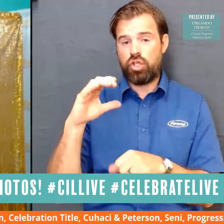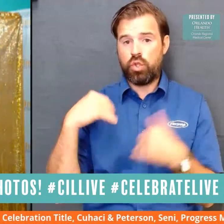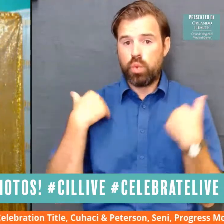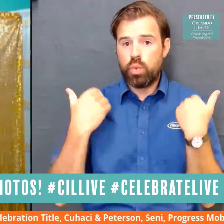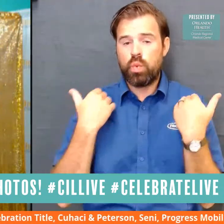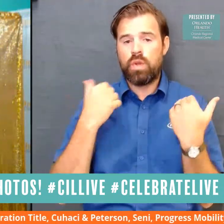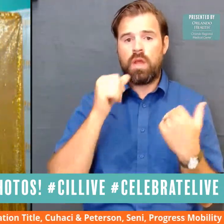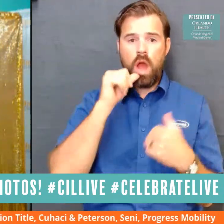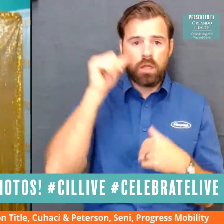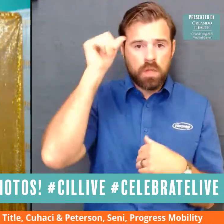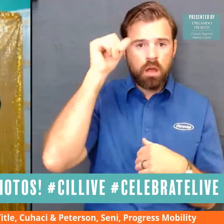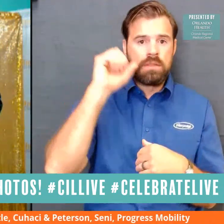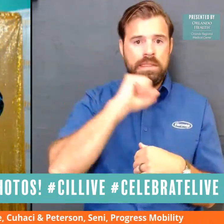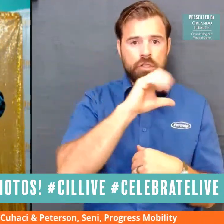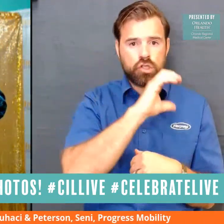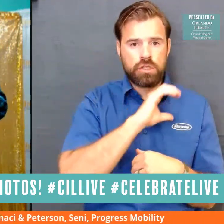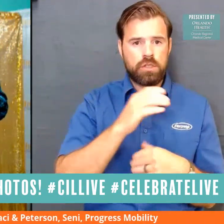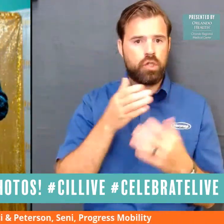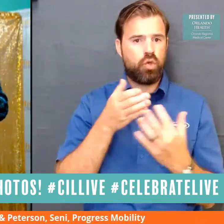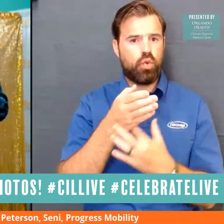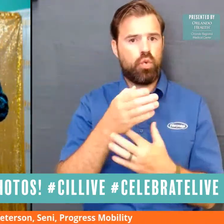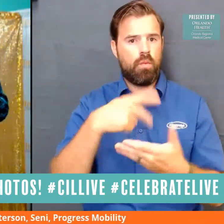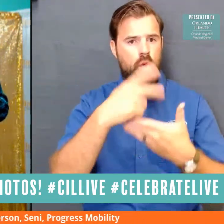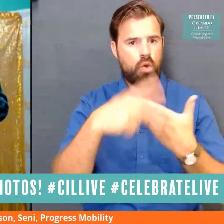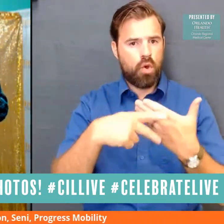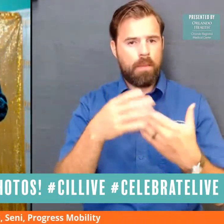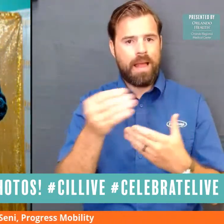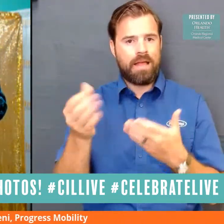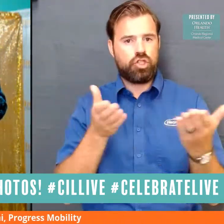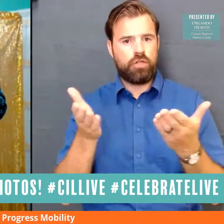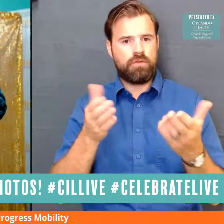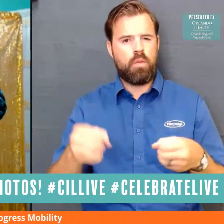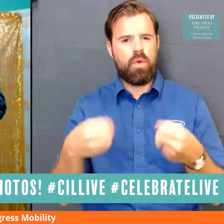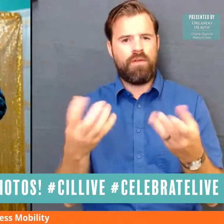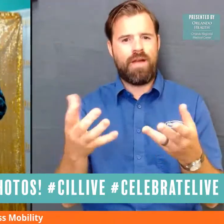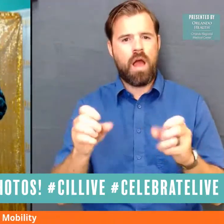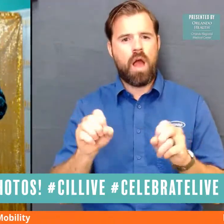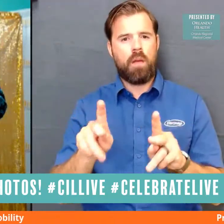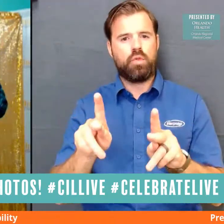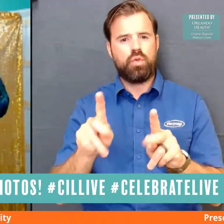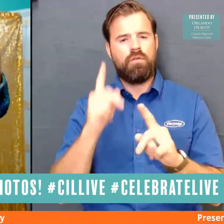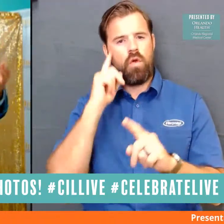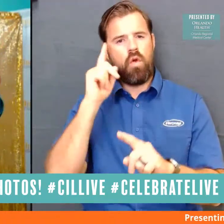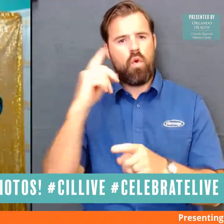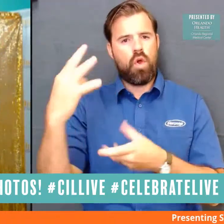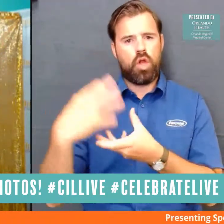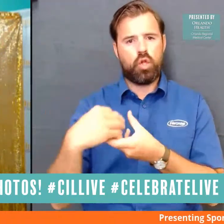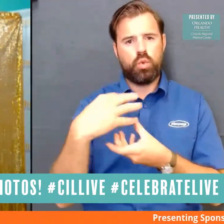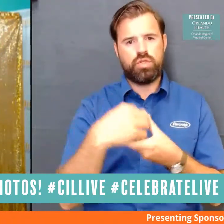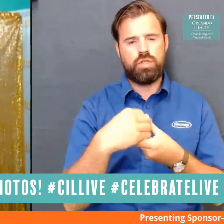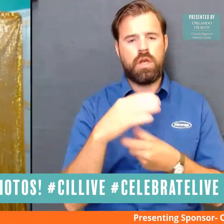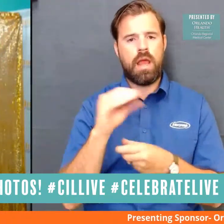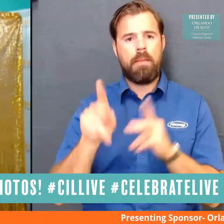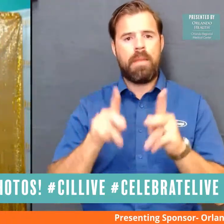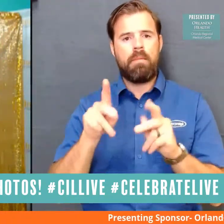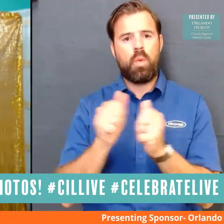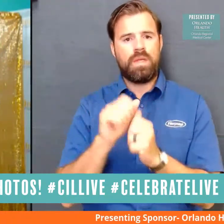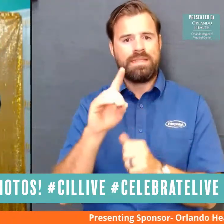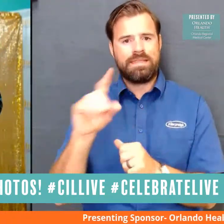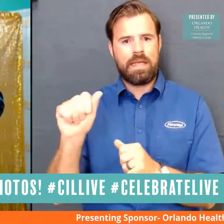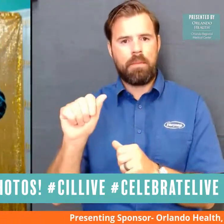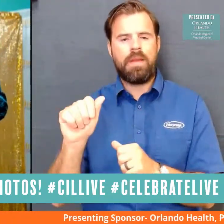seniors through programs and services that provide opportunities for inclusion and keep individuals with